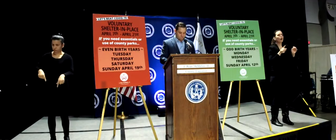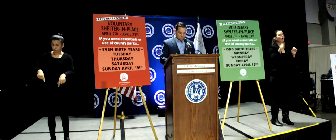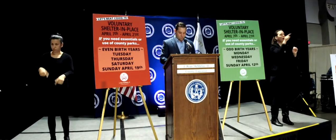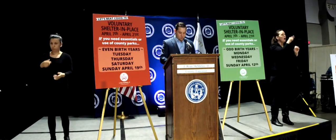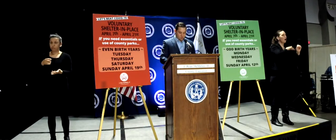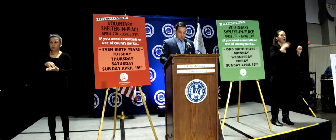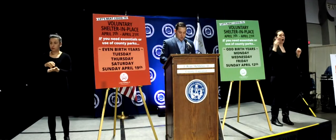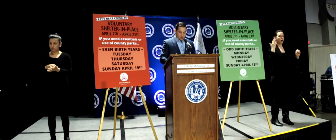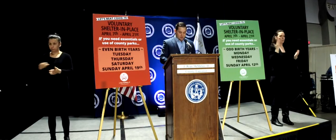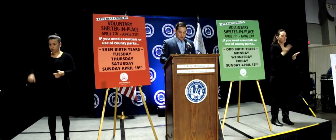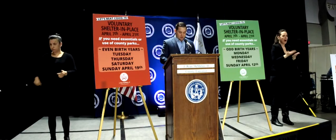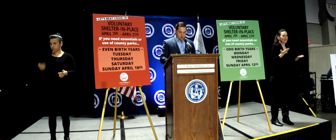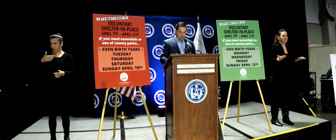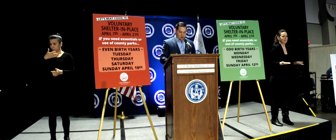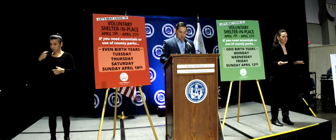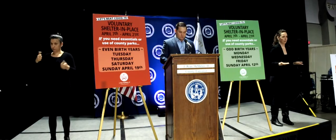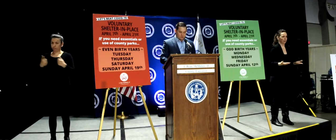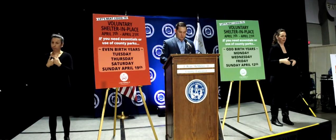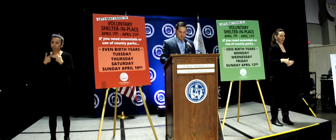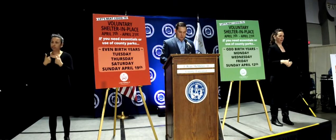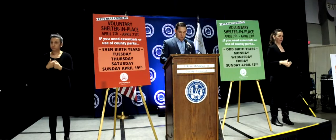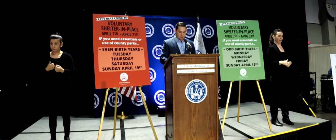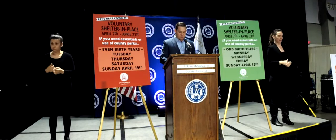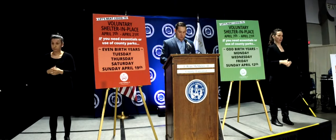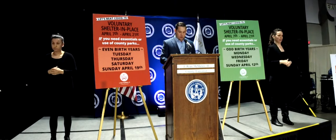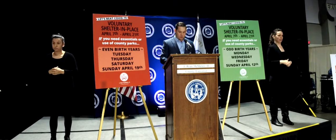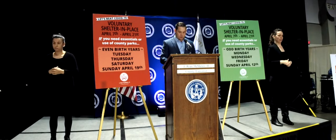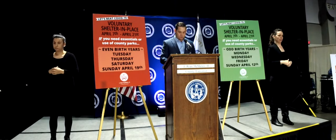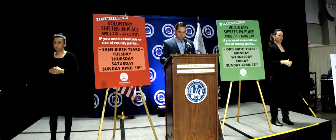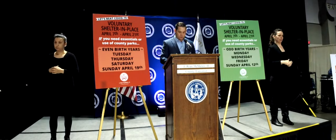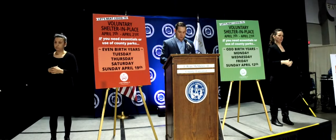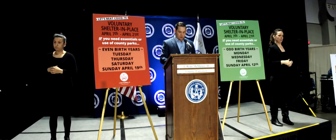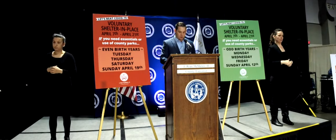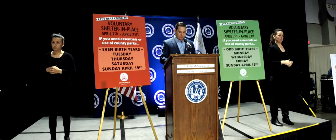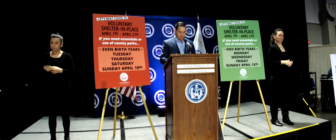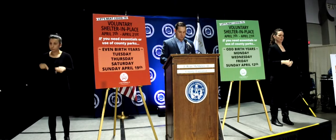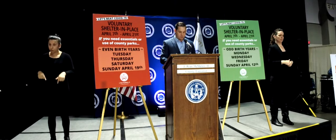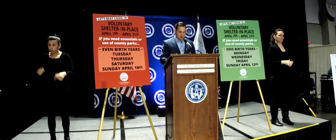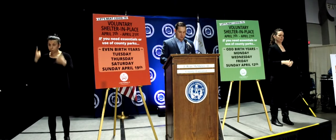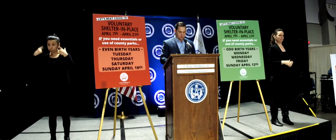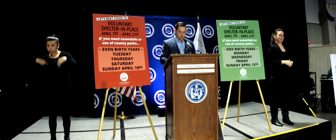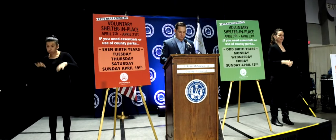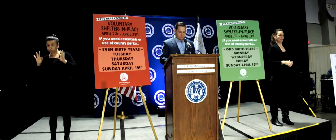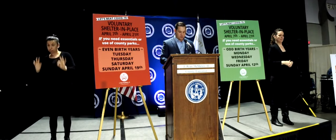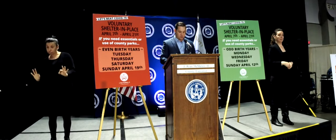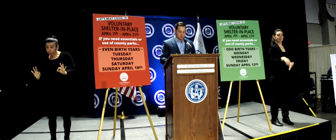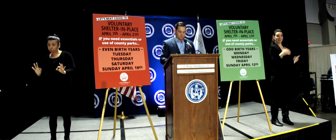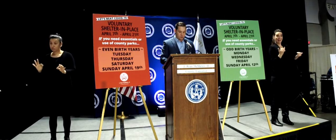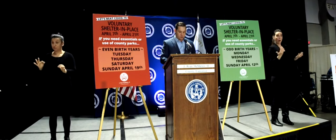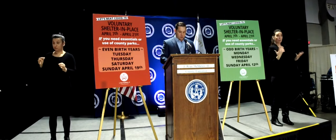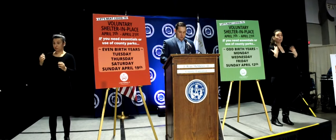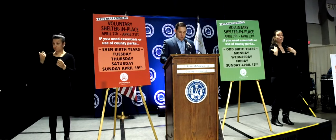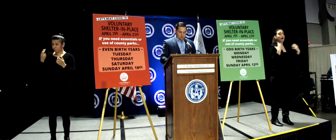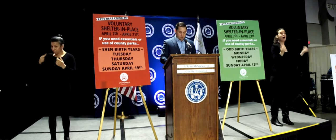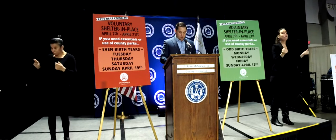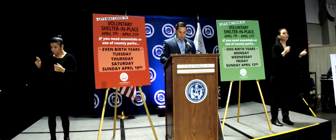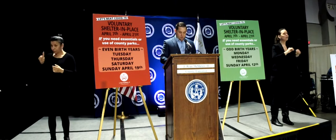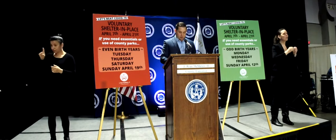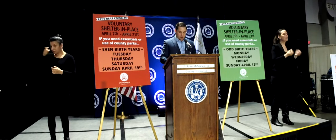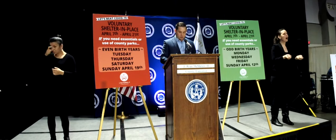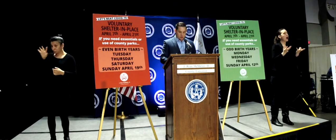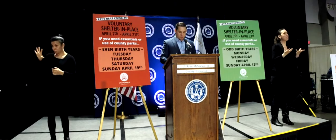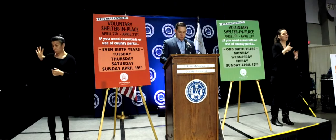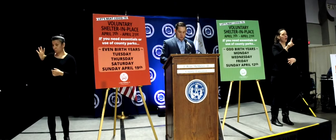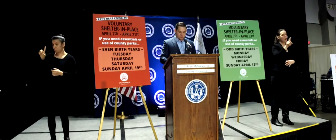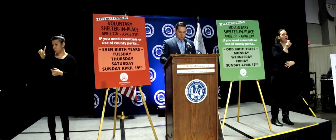together. Today there are 115 who have recovered and are released from mandatory isolation. So when we